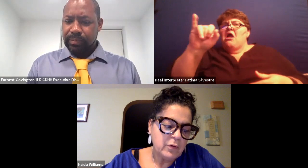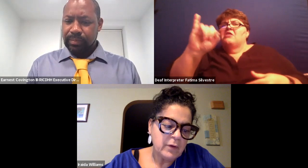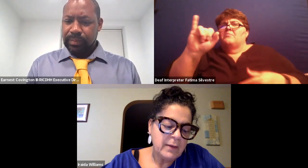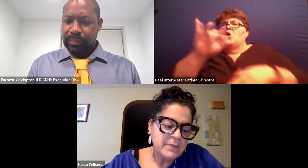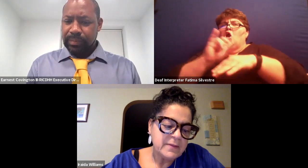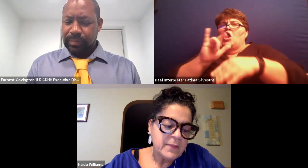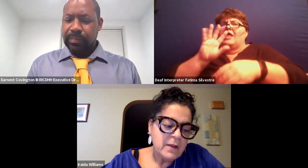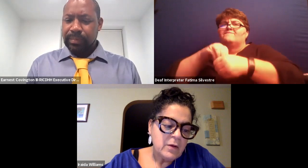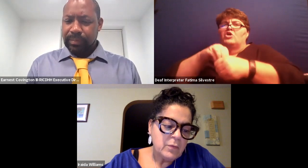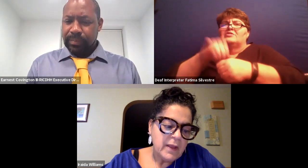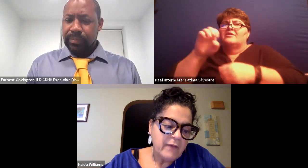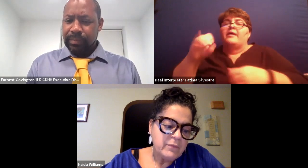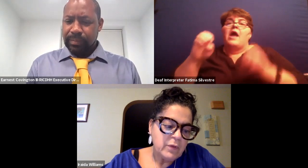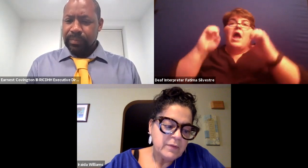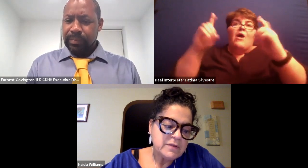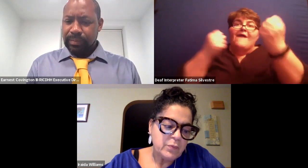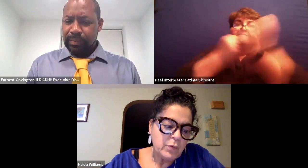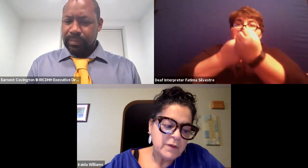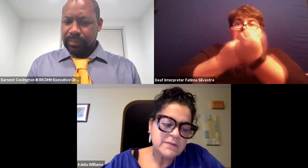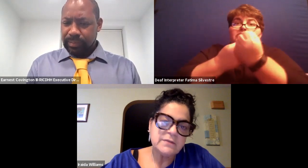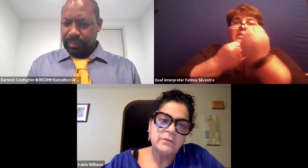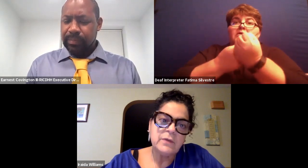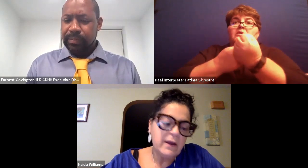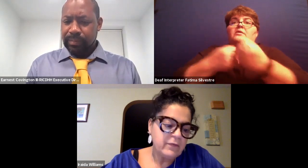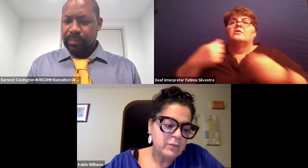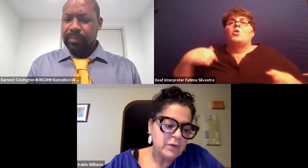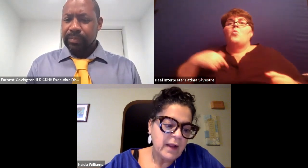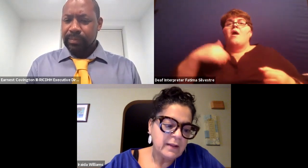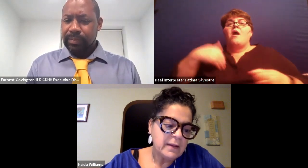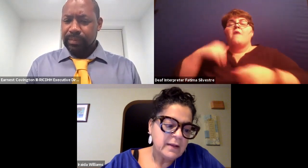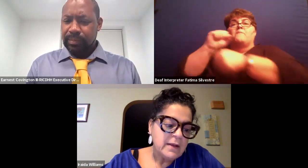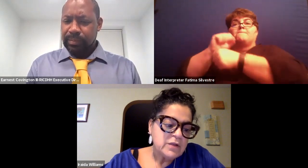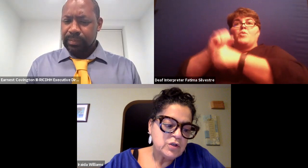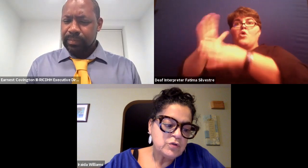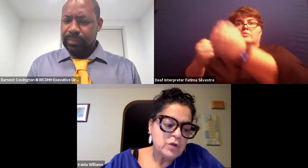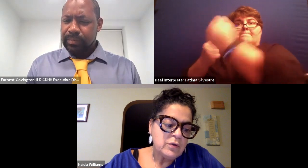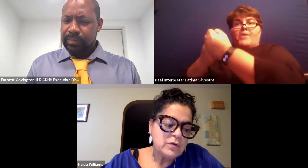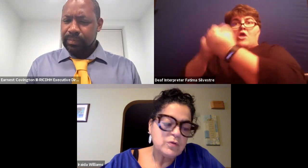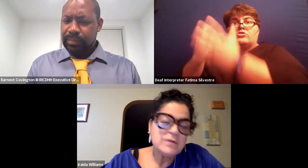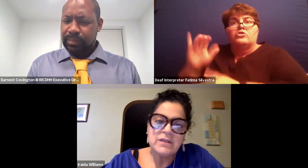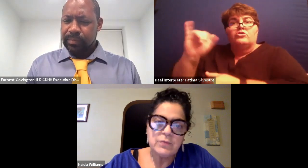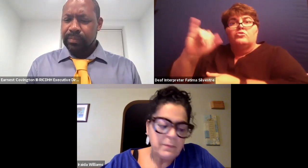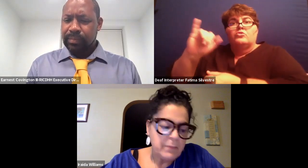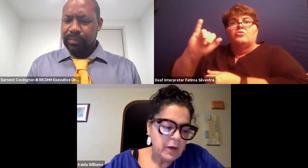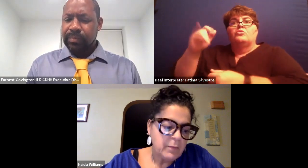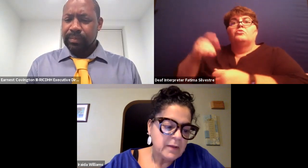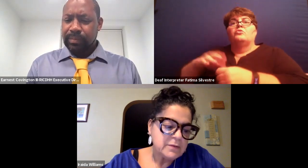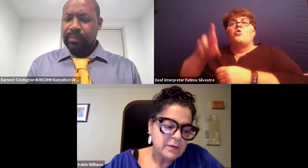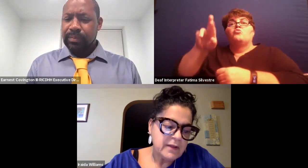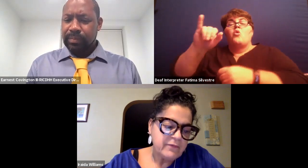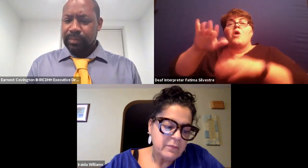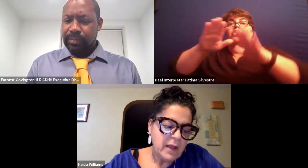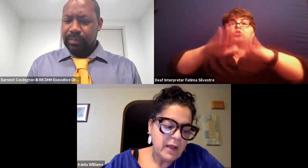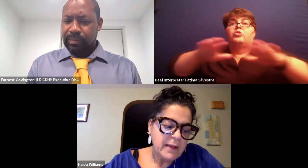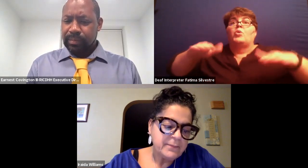advocate programs. We have employment supports. We have the Rhode Island Children Youth Dual Sensory Impairment for